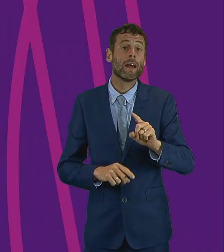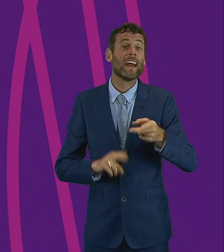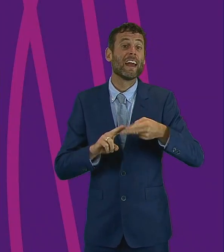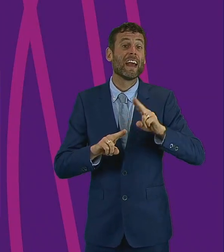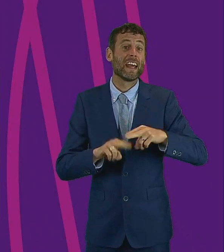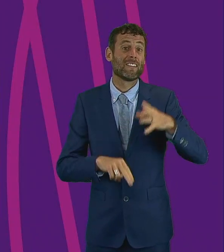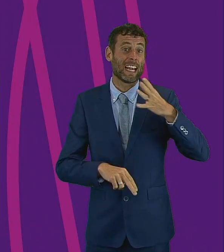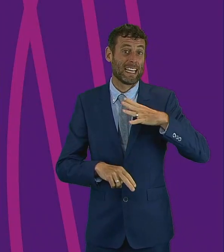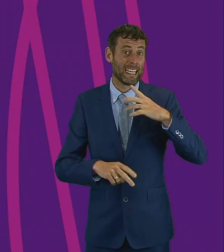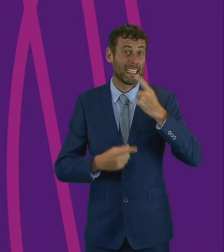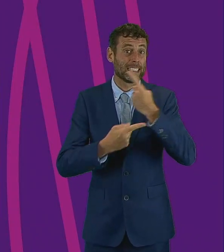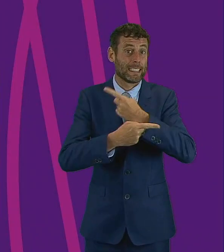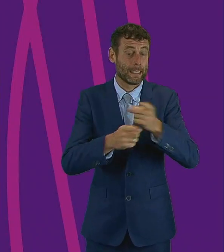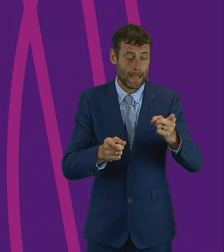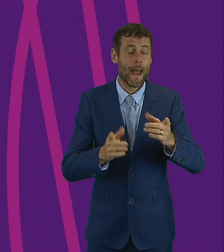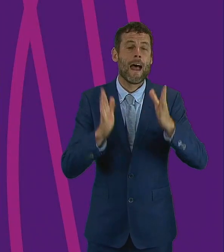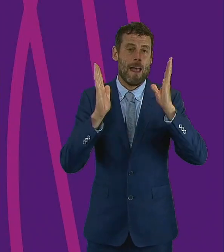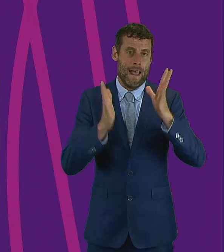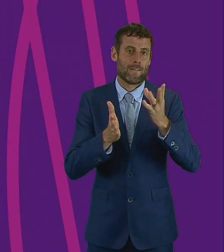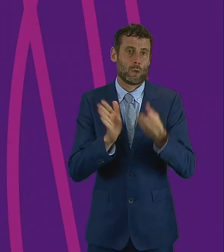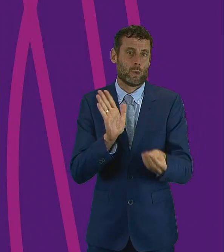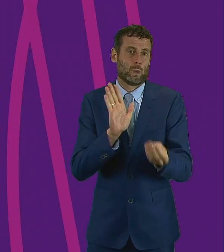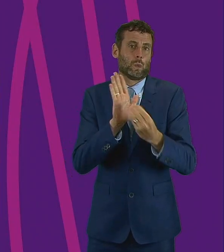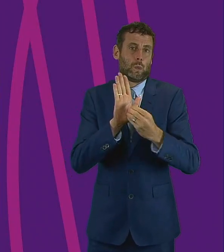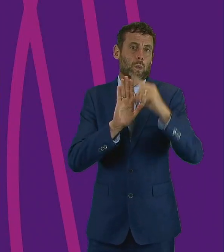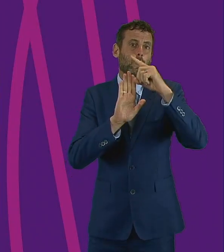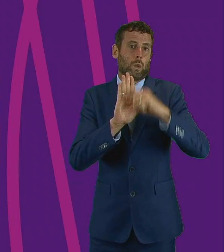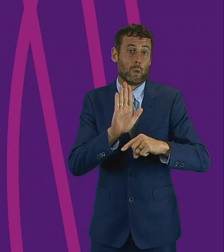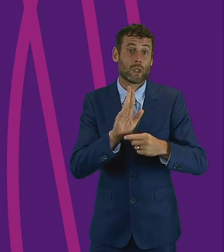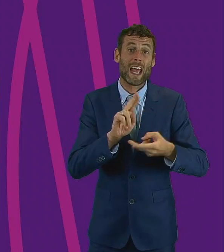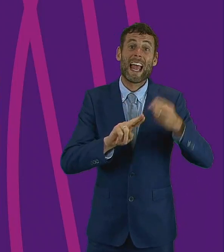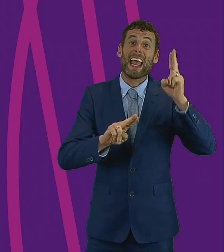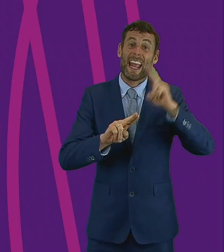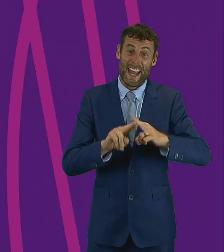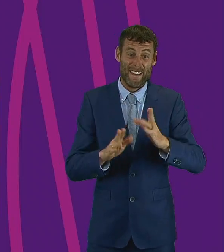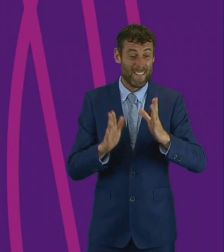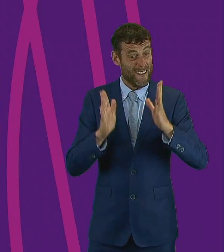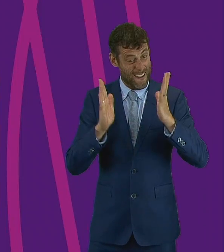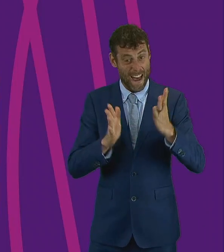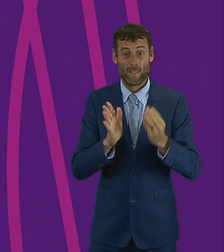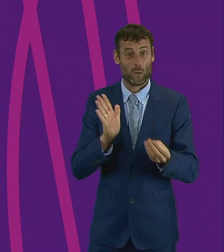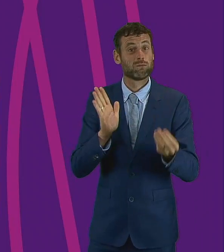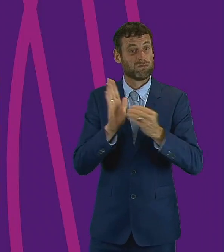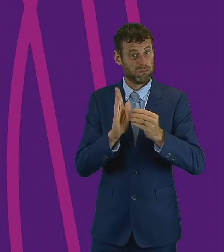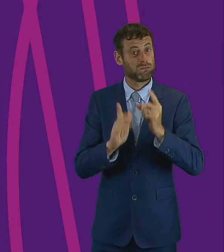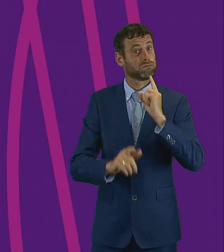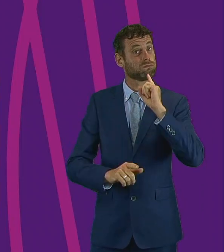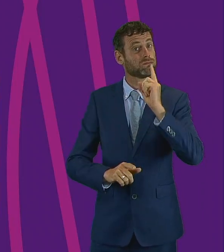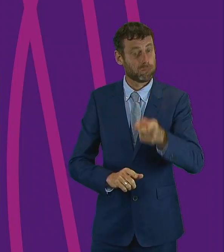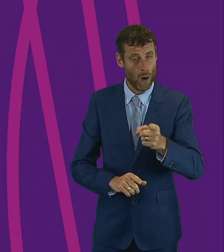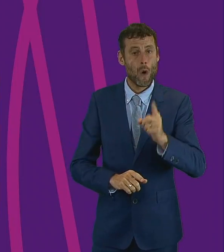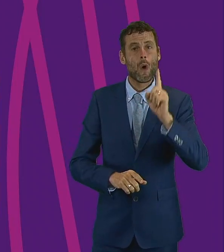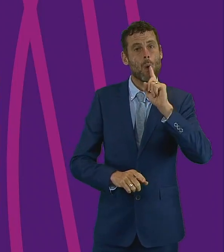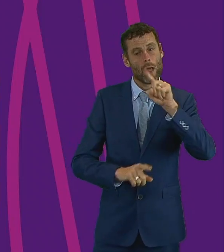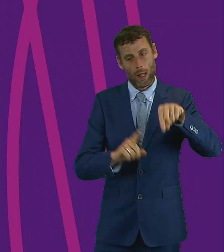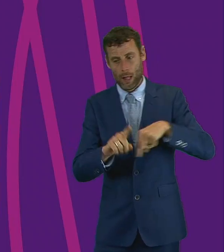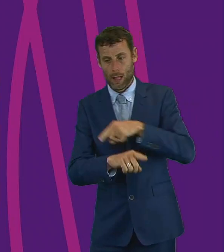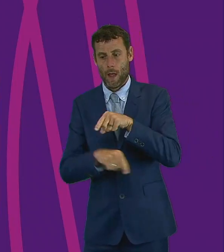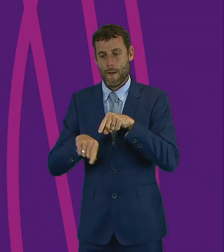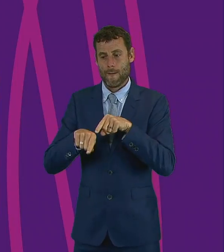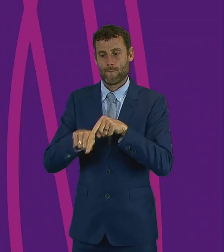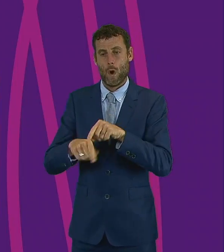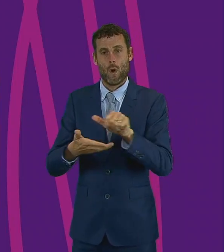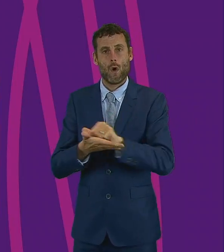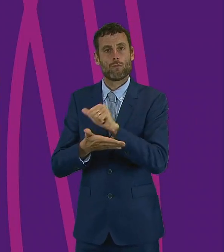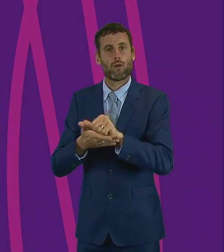If we decide to do that, then of course the proper procedures of this Parliament will be followed. What we are seeking to do right now is make